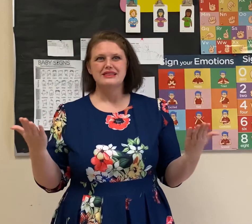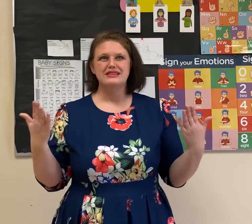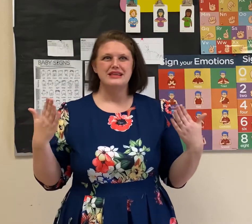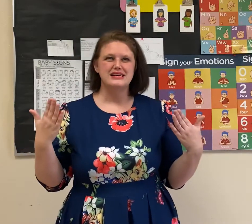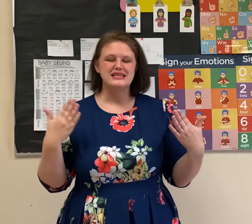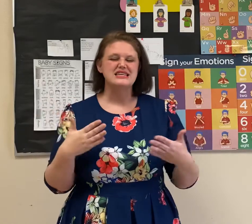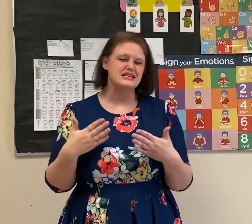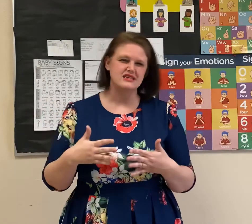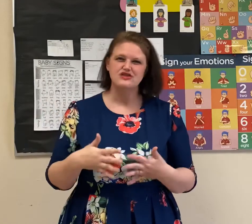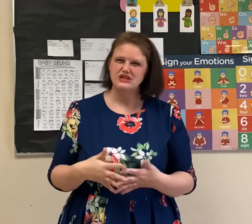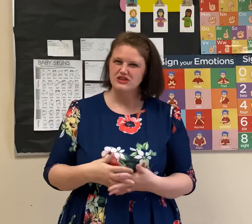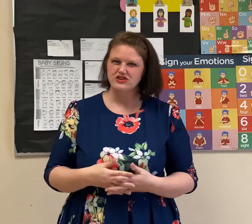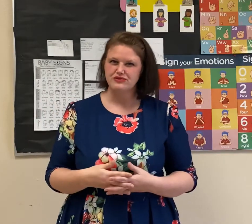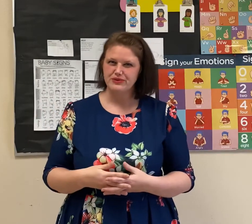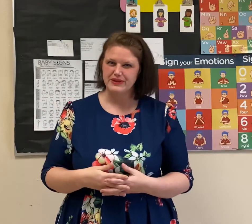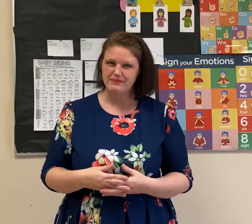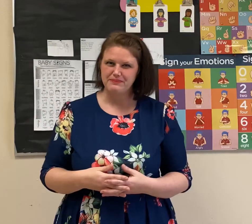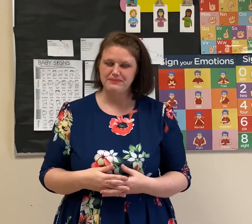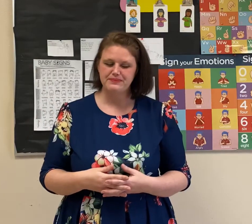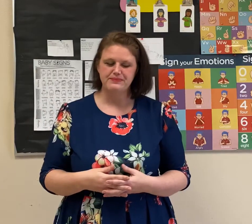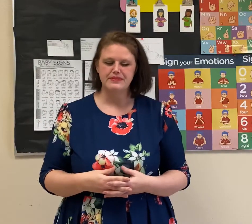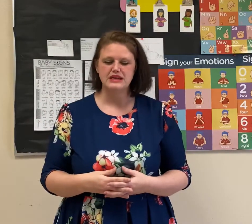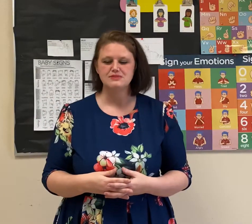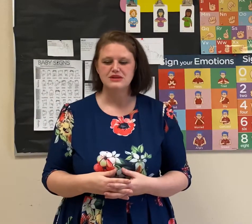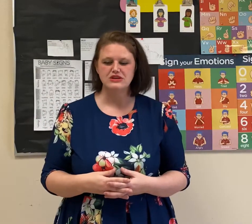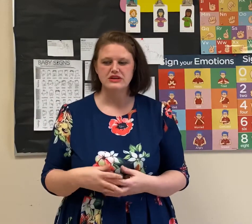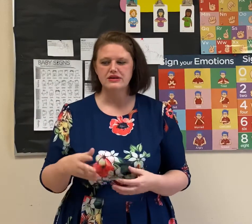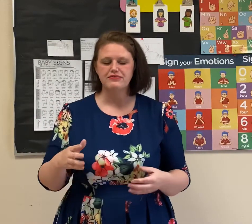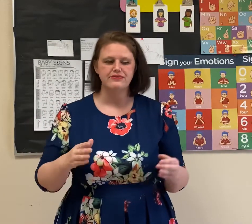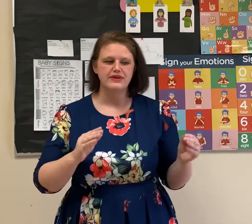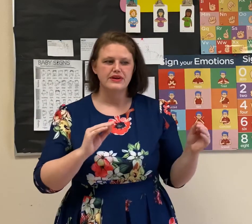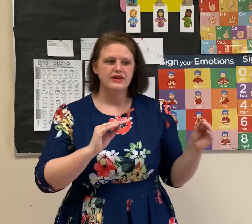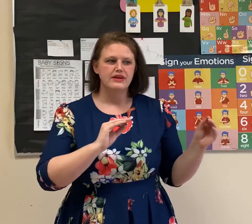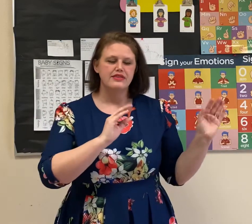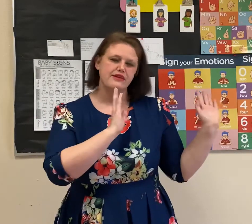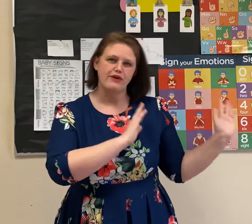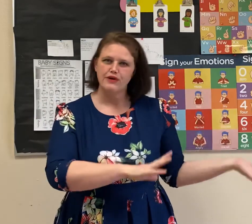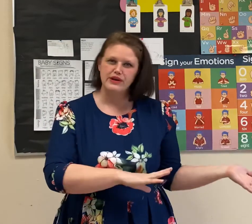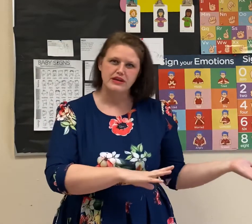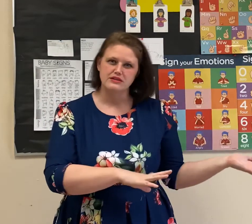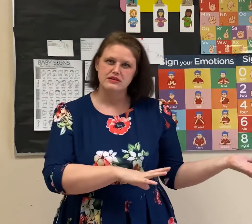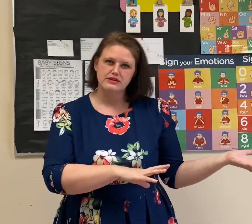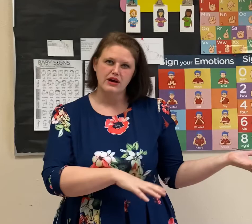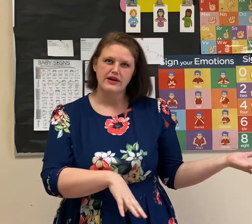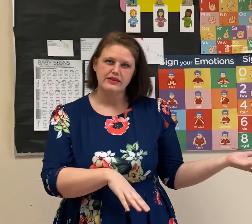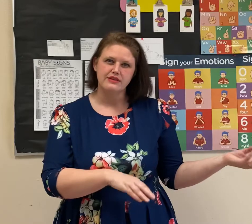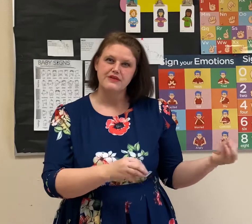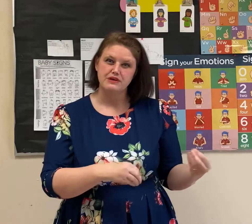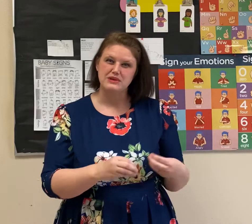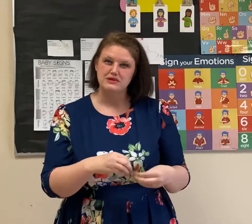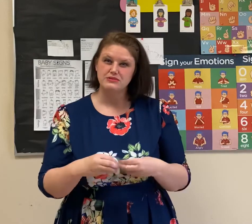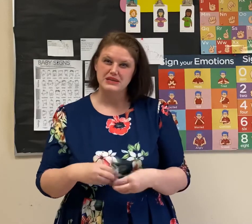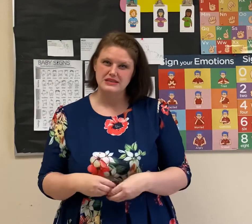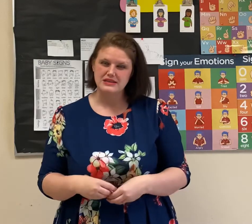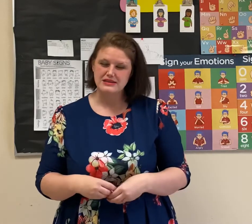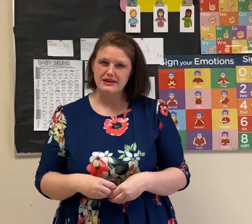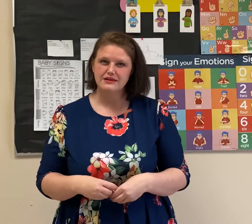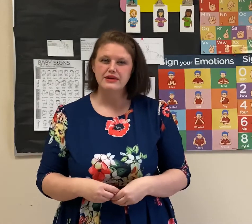It's an easy transition for them, especially if they've already gotten the fundamental basics down. If they